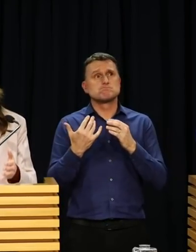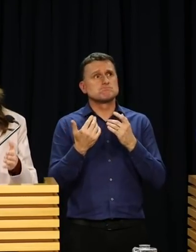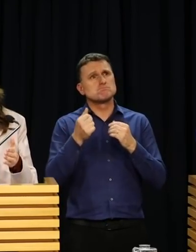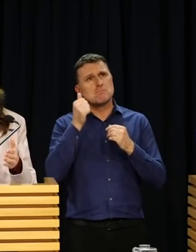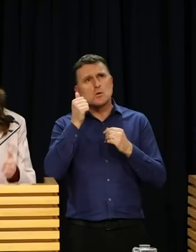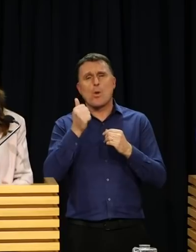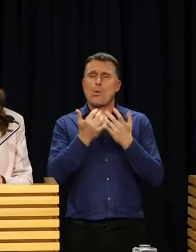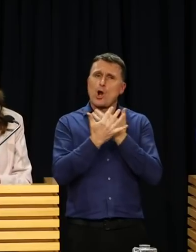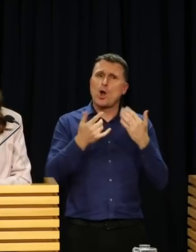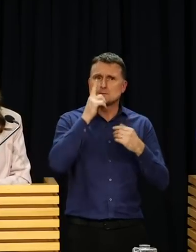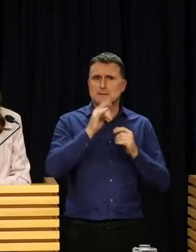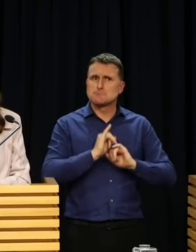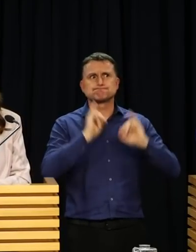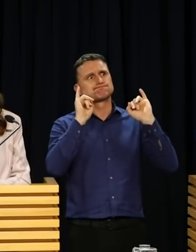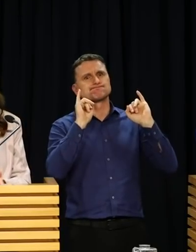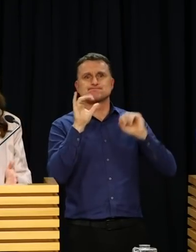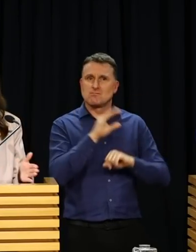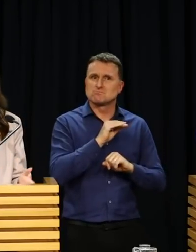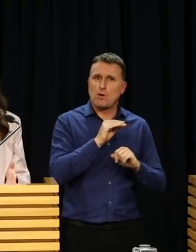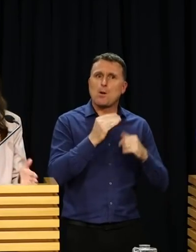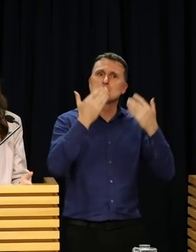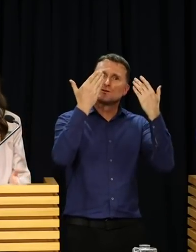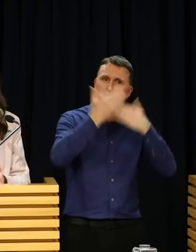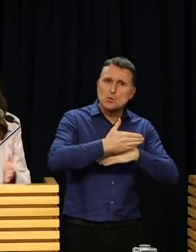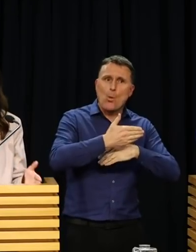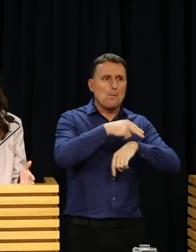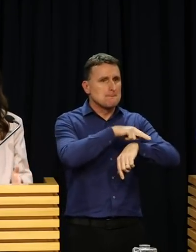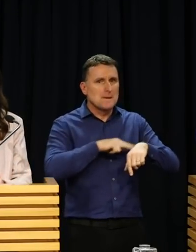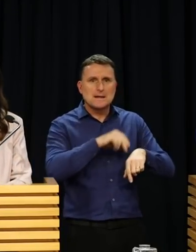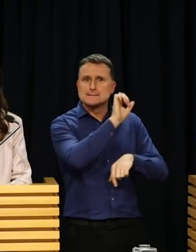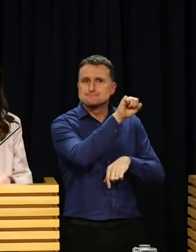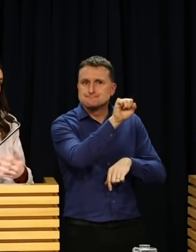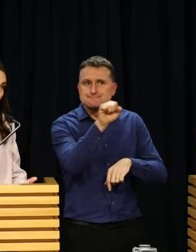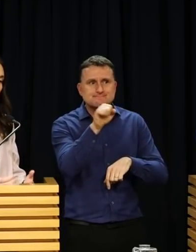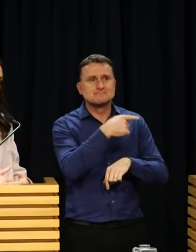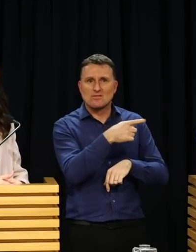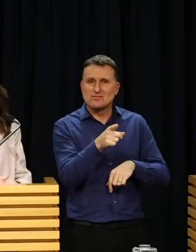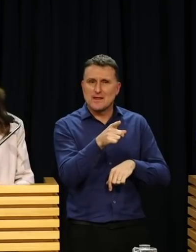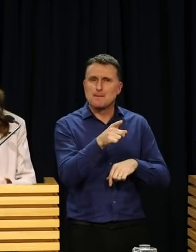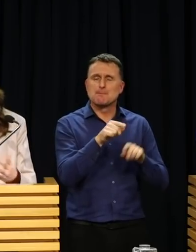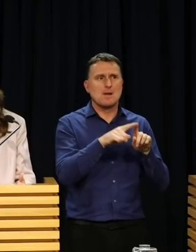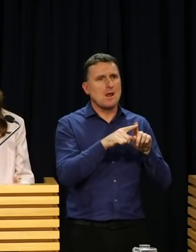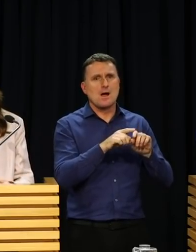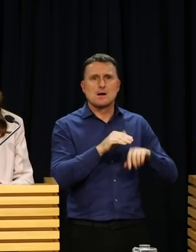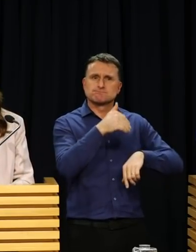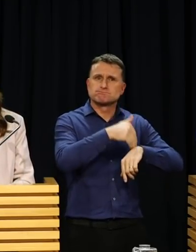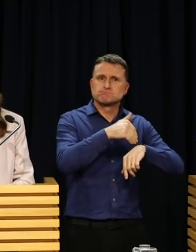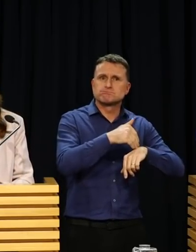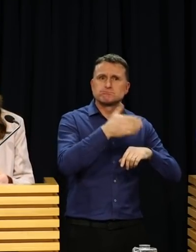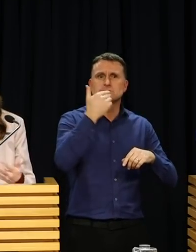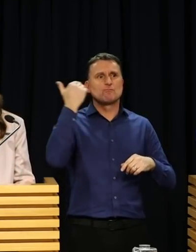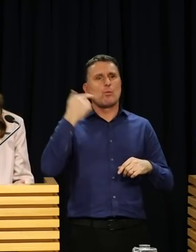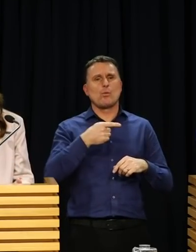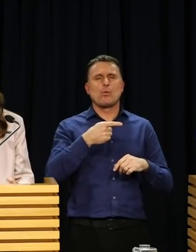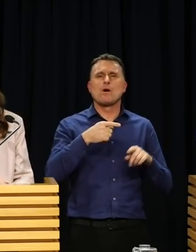impact of the Dawn raids, that since then, over that period of time, like, for instance, the amnesty